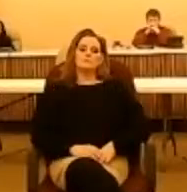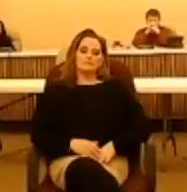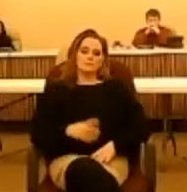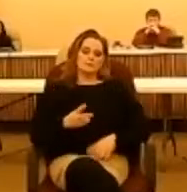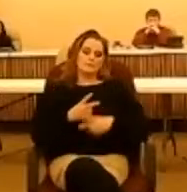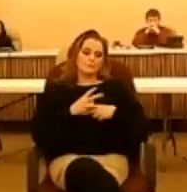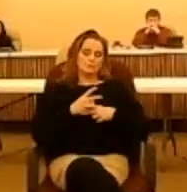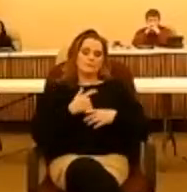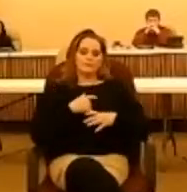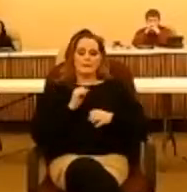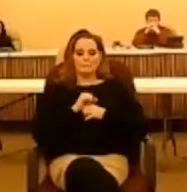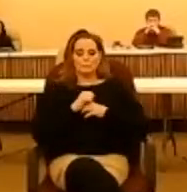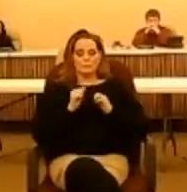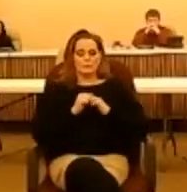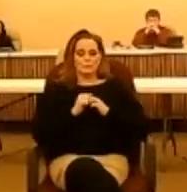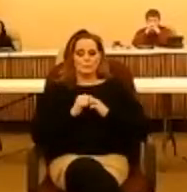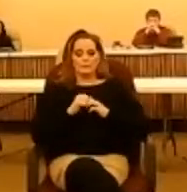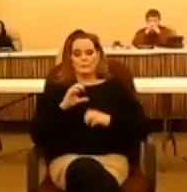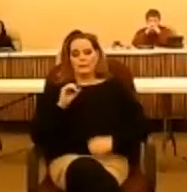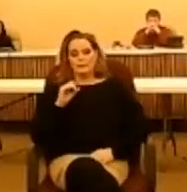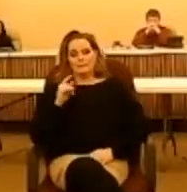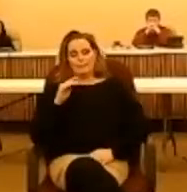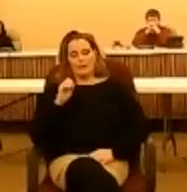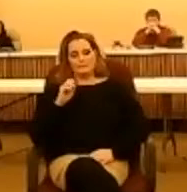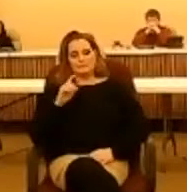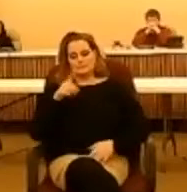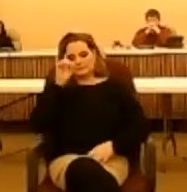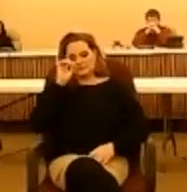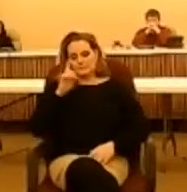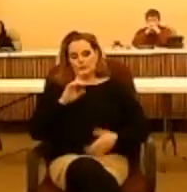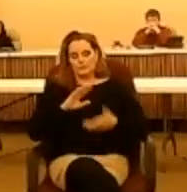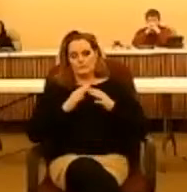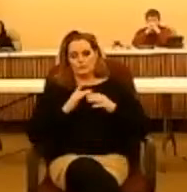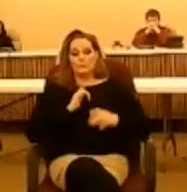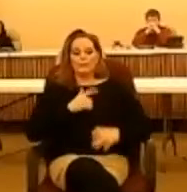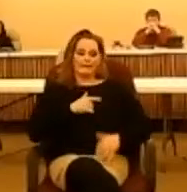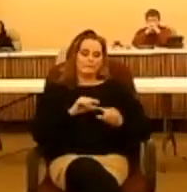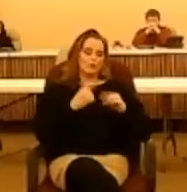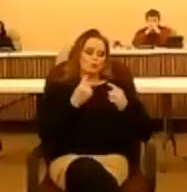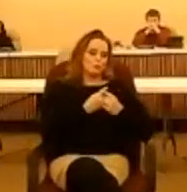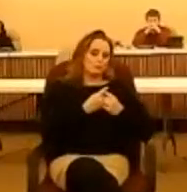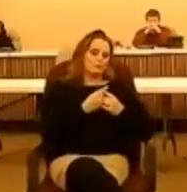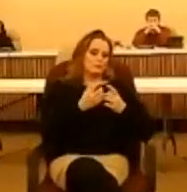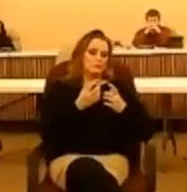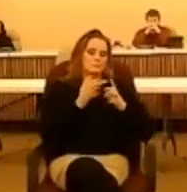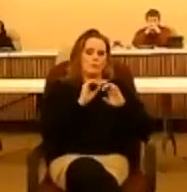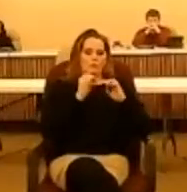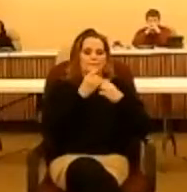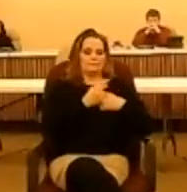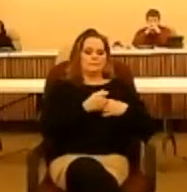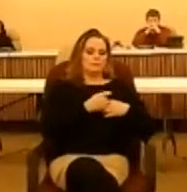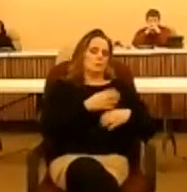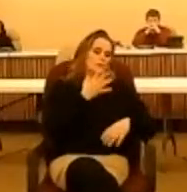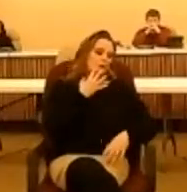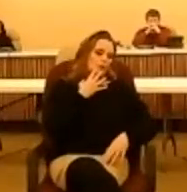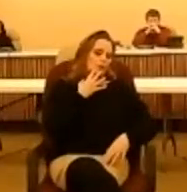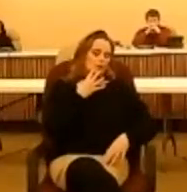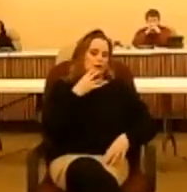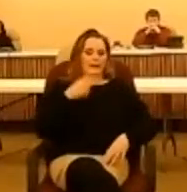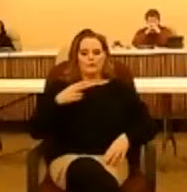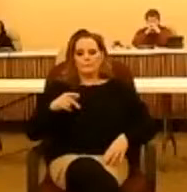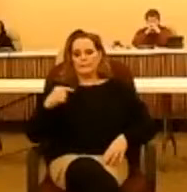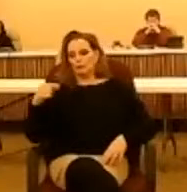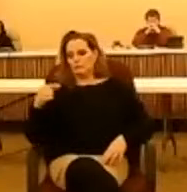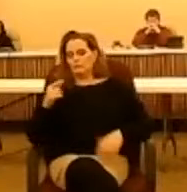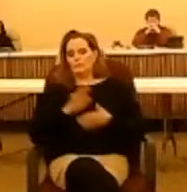direction, I've been working really well with climate smart communities. We have a group organization called Color Henrietta Green that wants to be